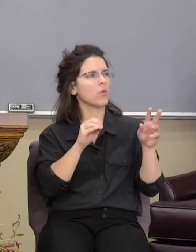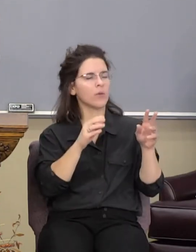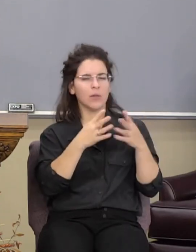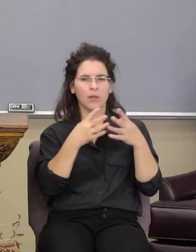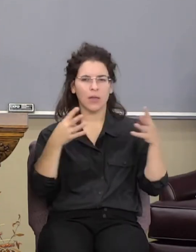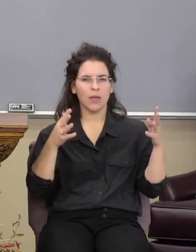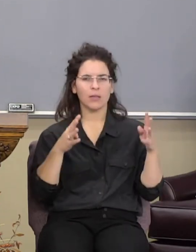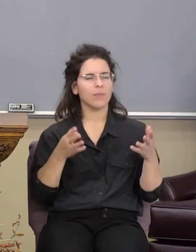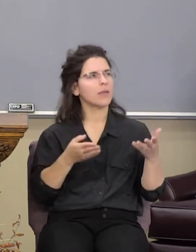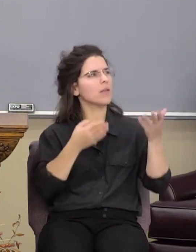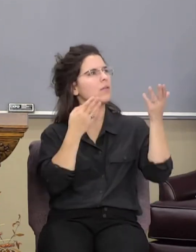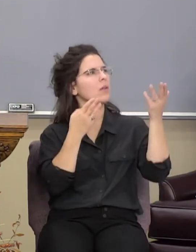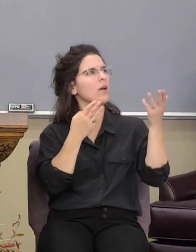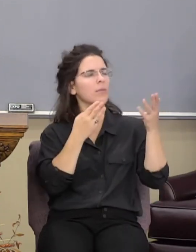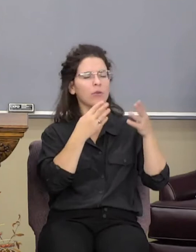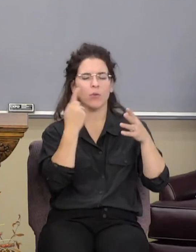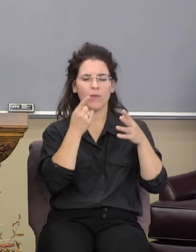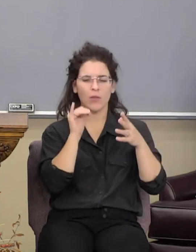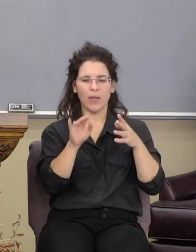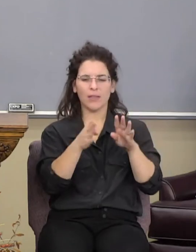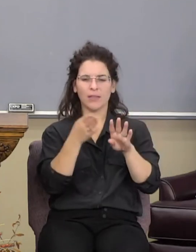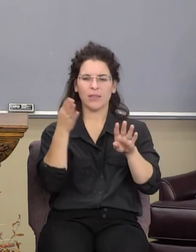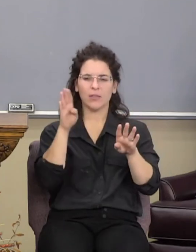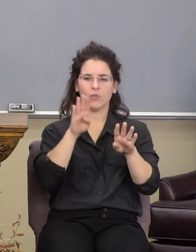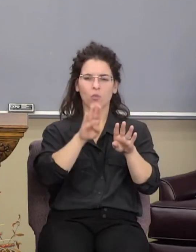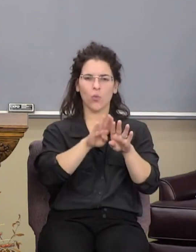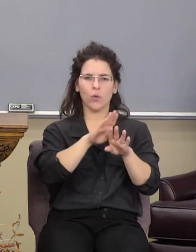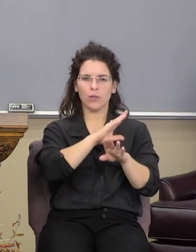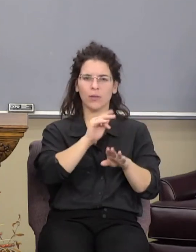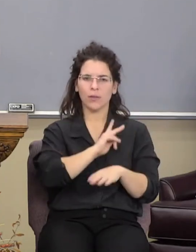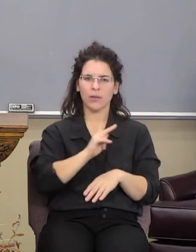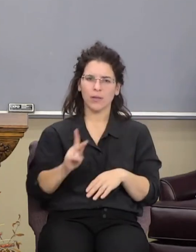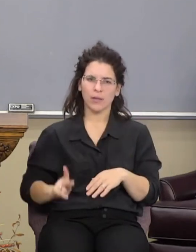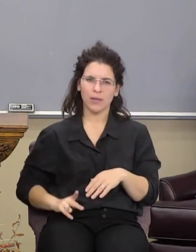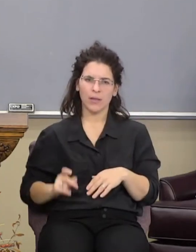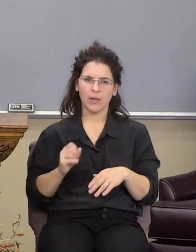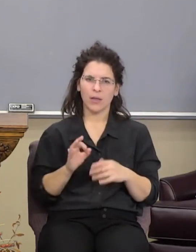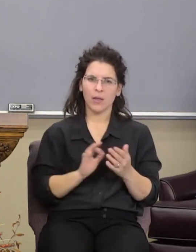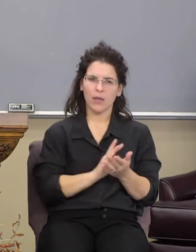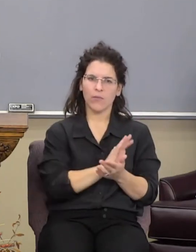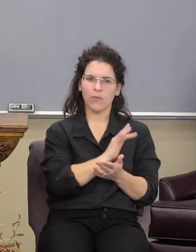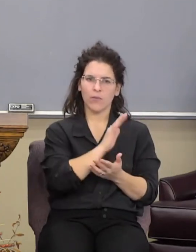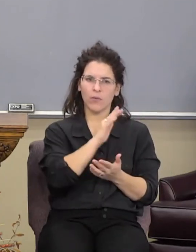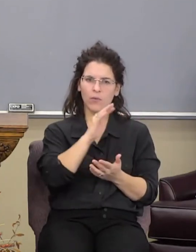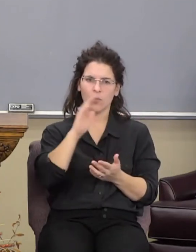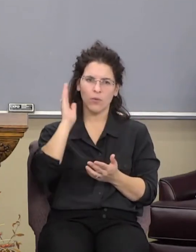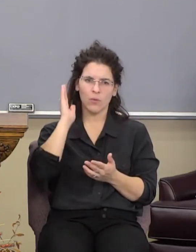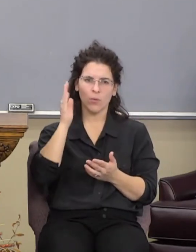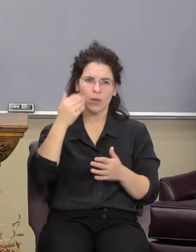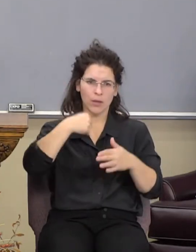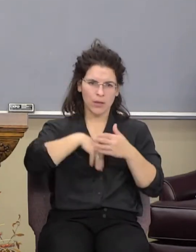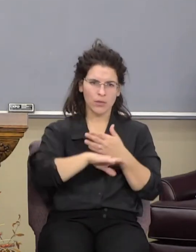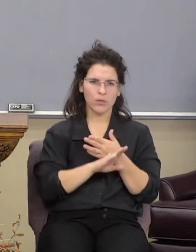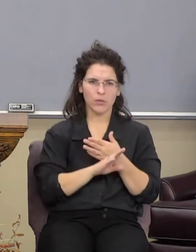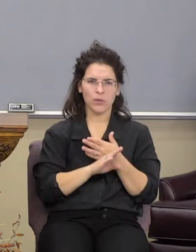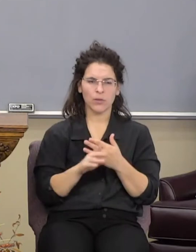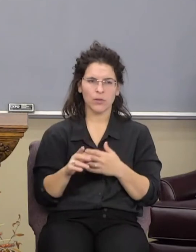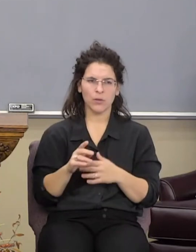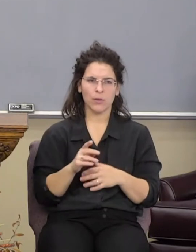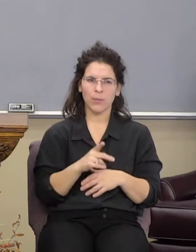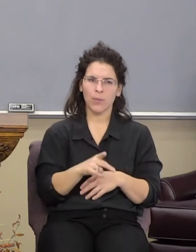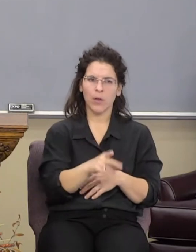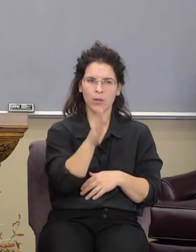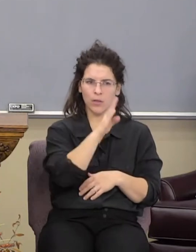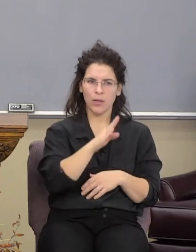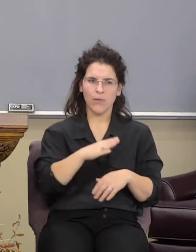lift up, ye everlasting doors, and the King of glory shall come in. The Apostle Paul never